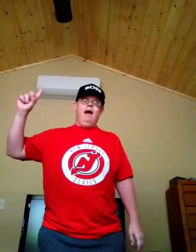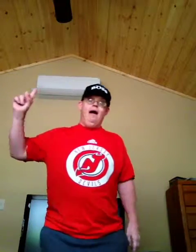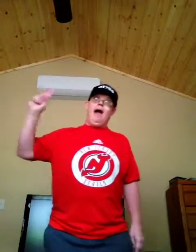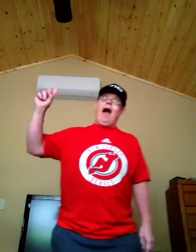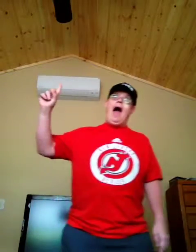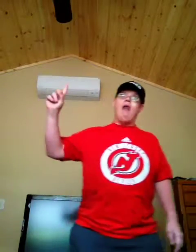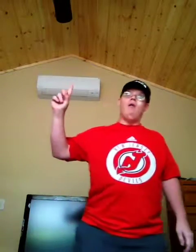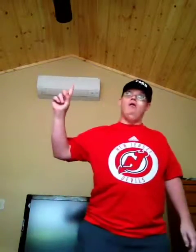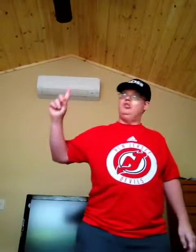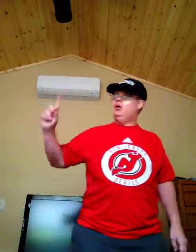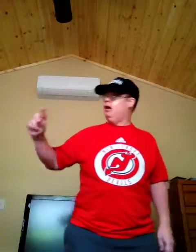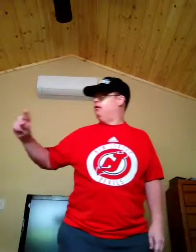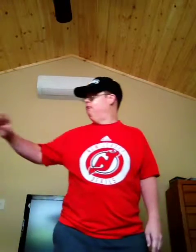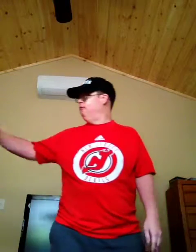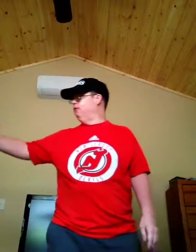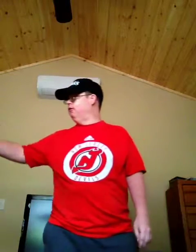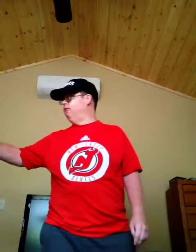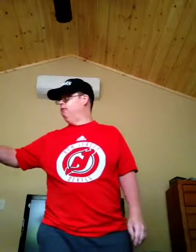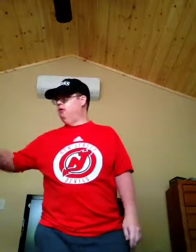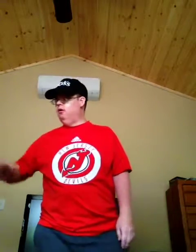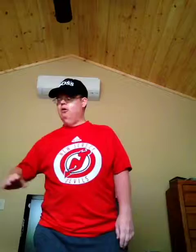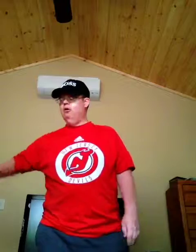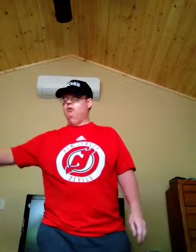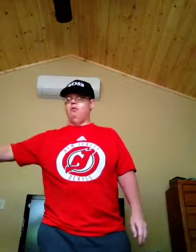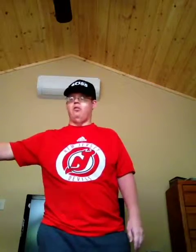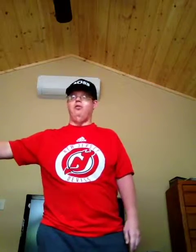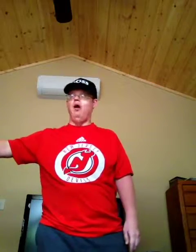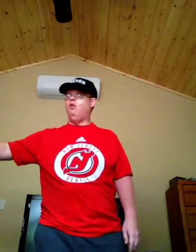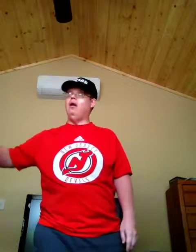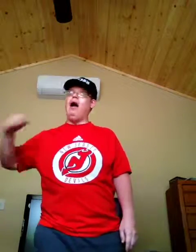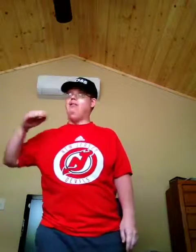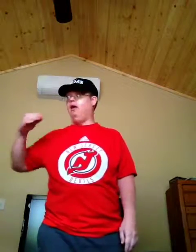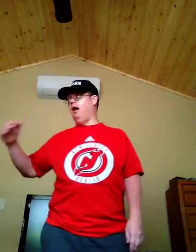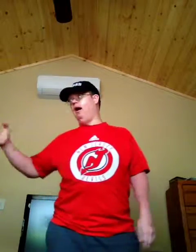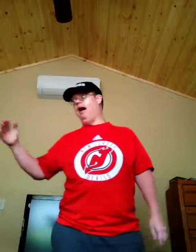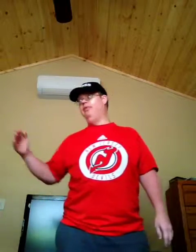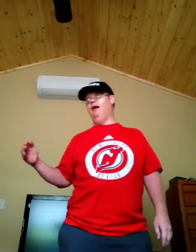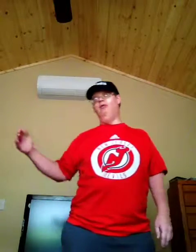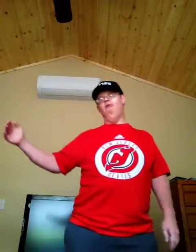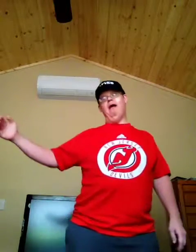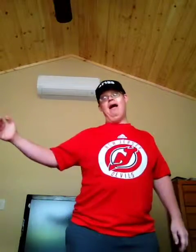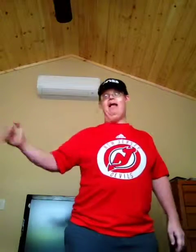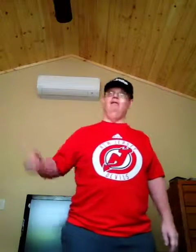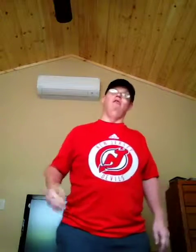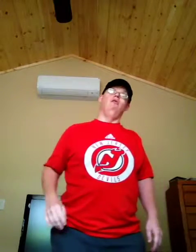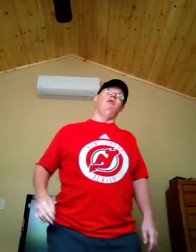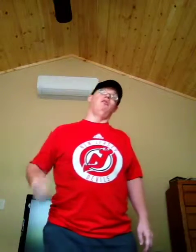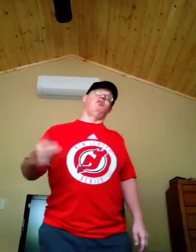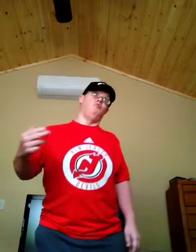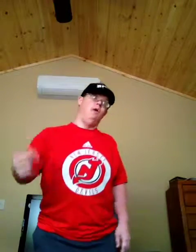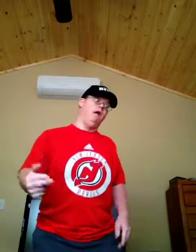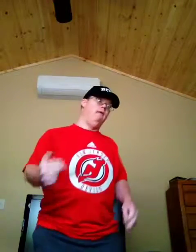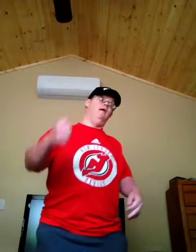A hot looking chick was down at the other end swearing